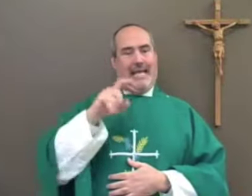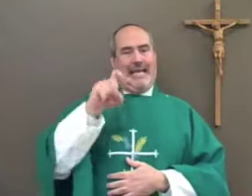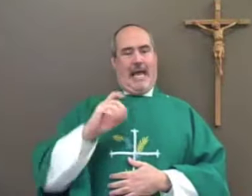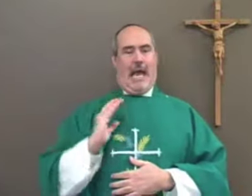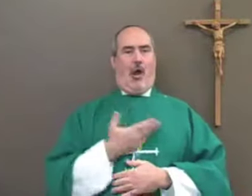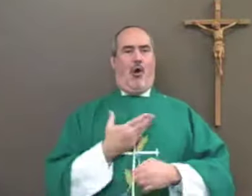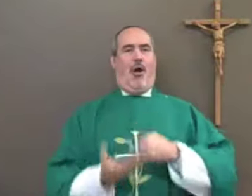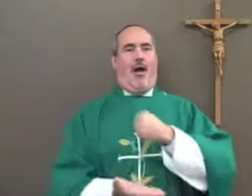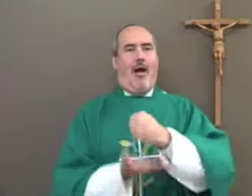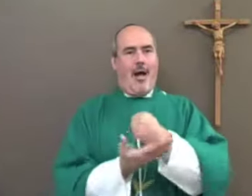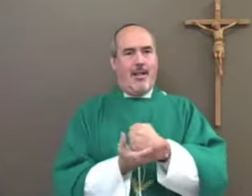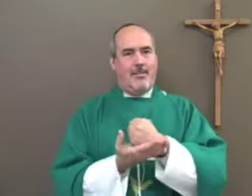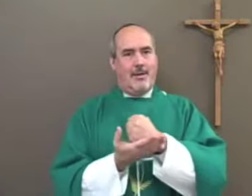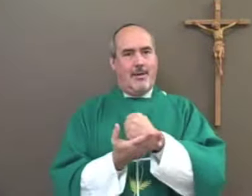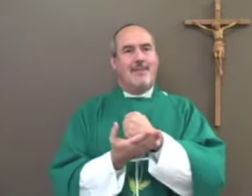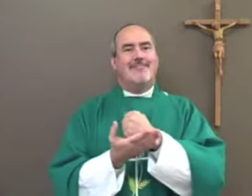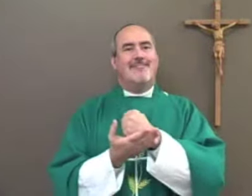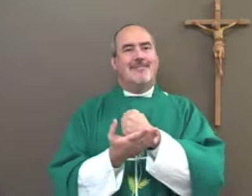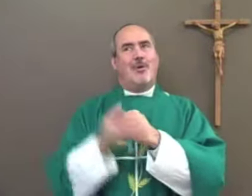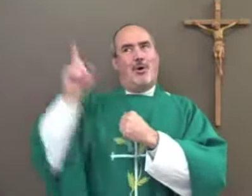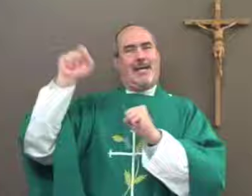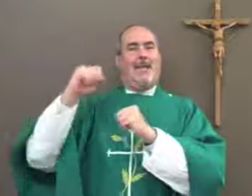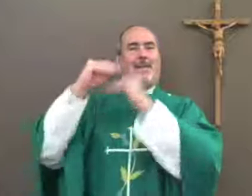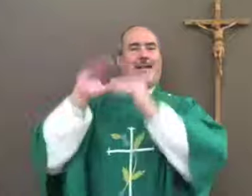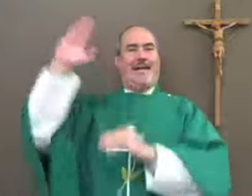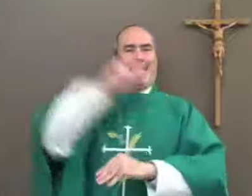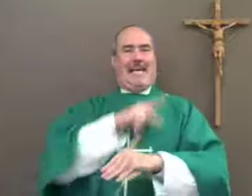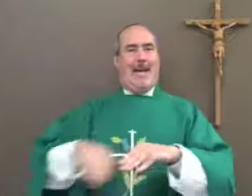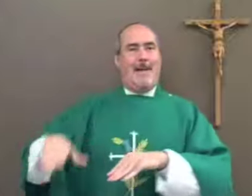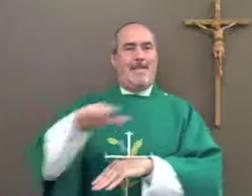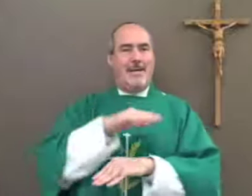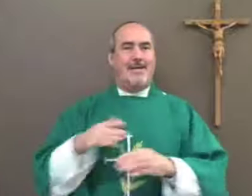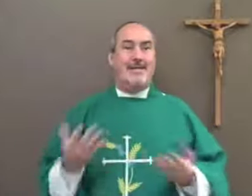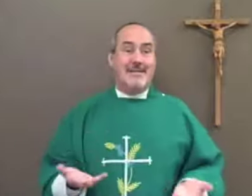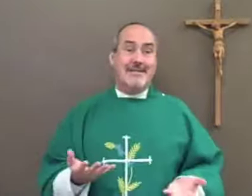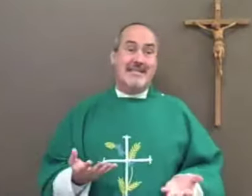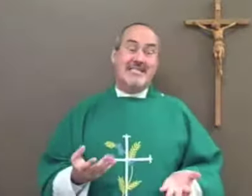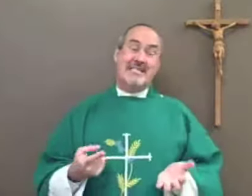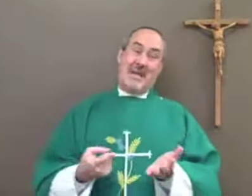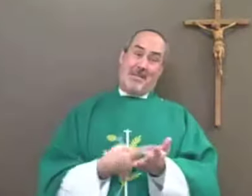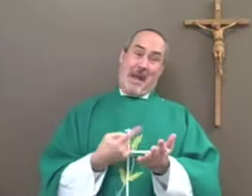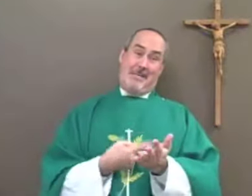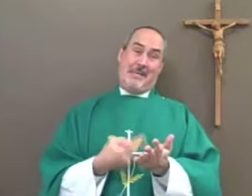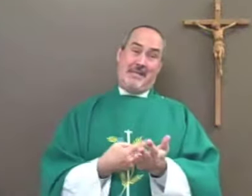So that shows us that God needs our help to build His kingdom.